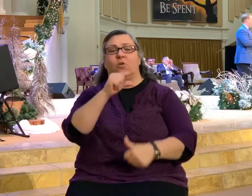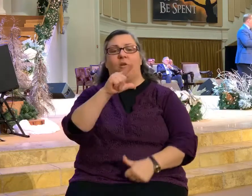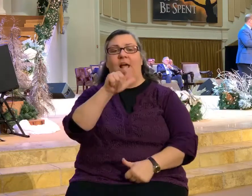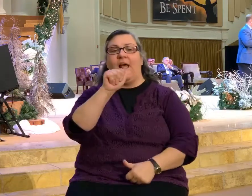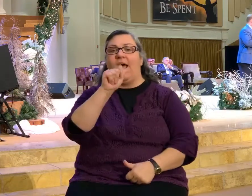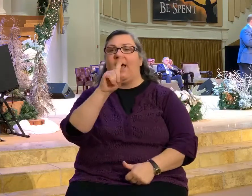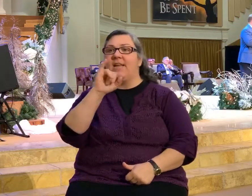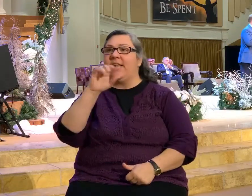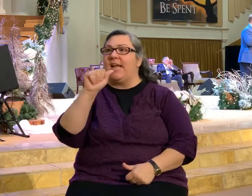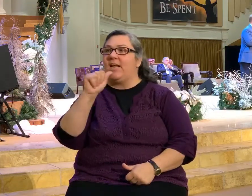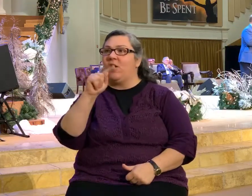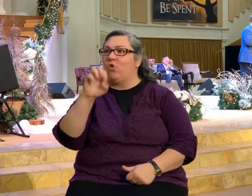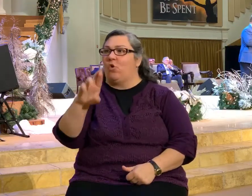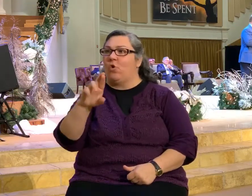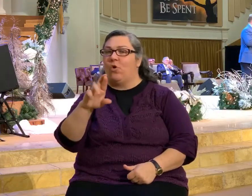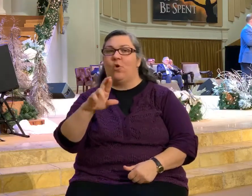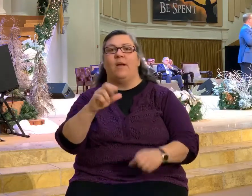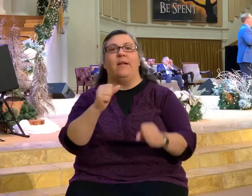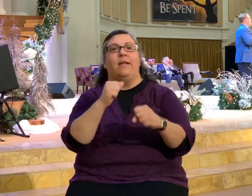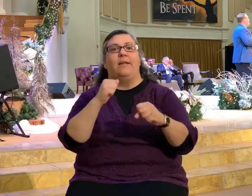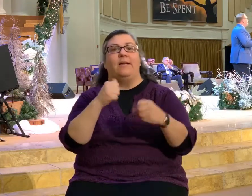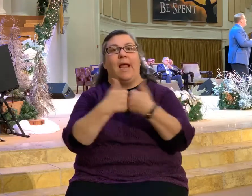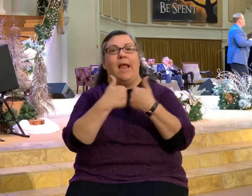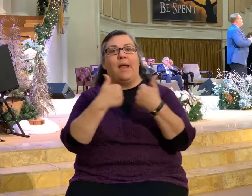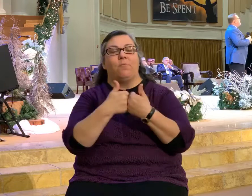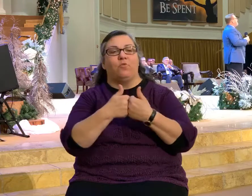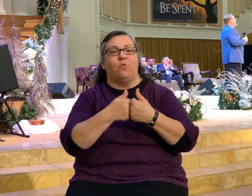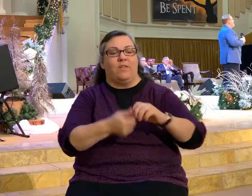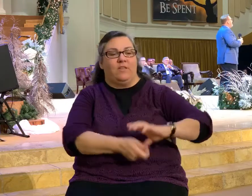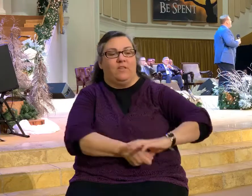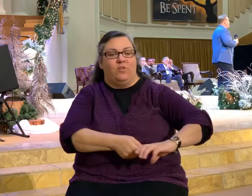games had to do with the river Styx and death.